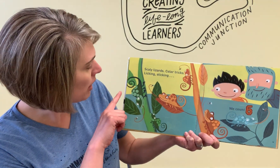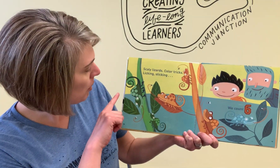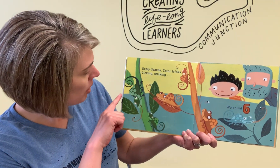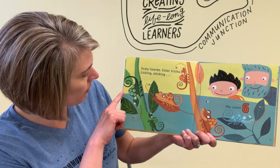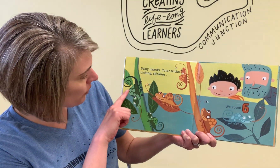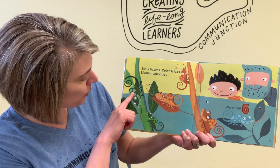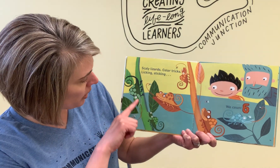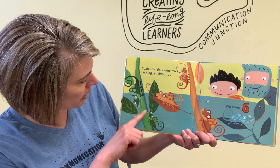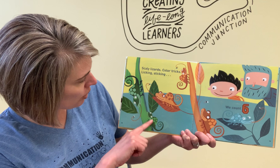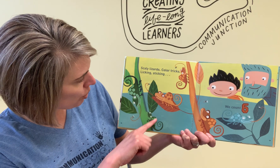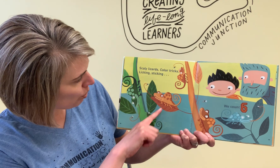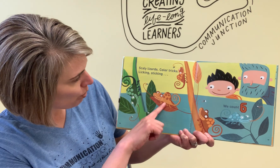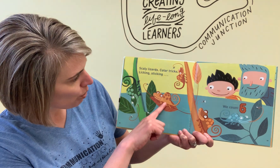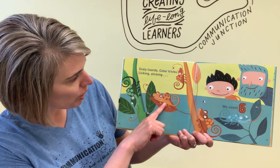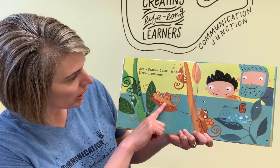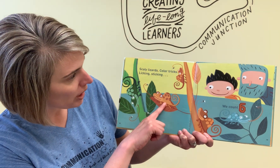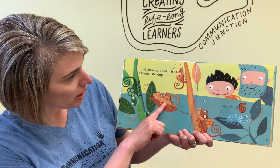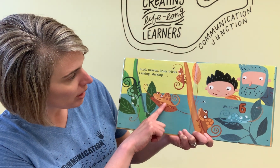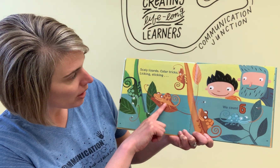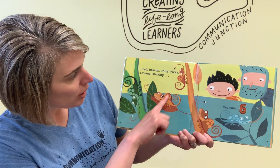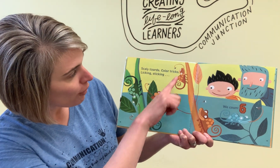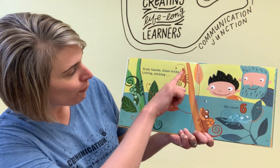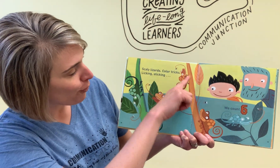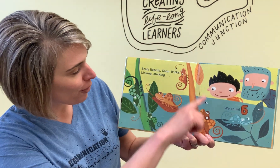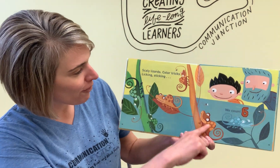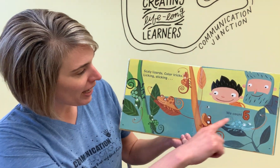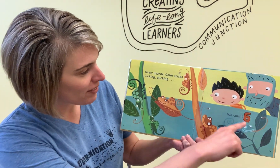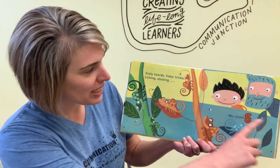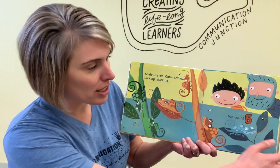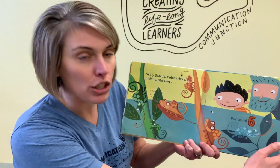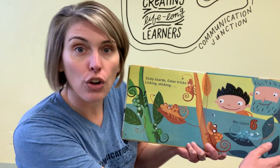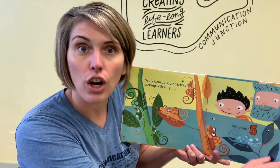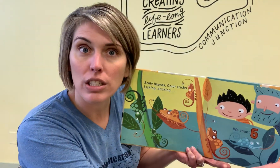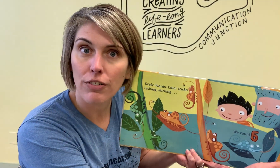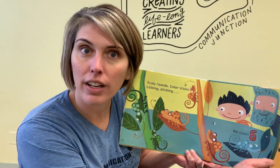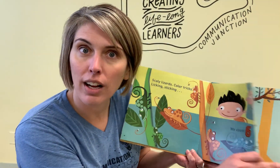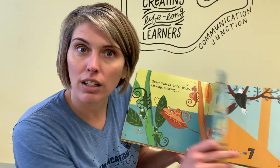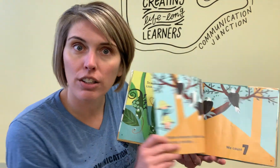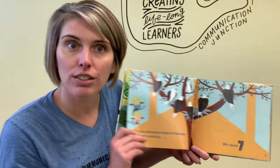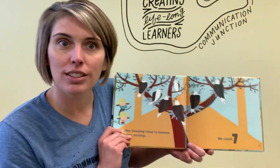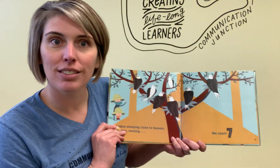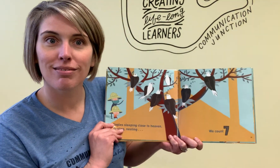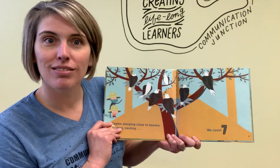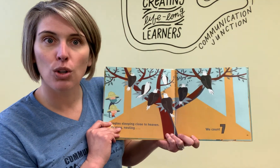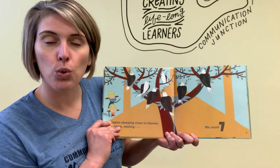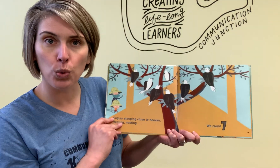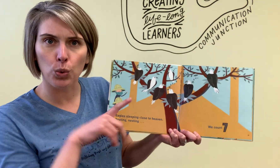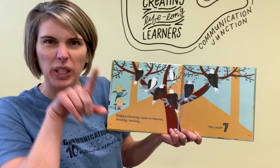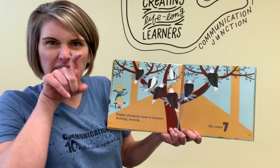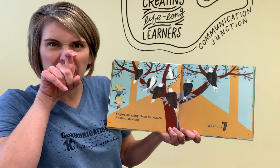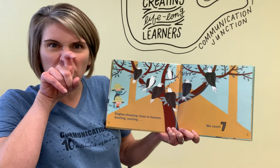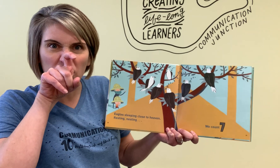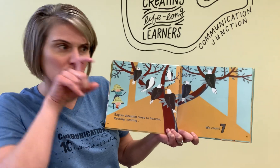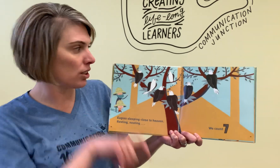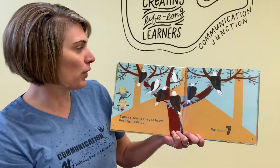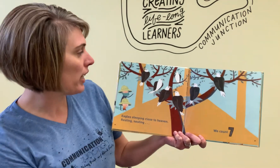them all? 1, 2, 3, 4, 5, 6. They're all different colors. Ooh, eagles.